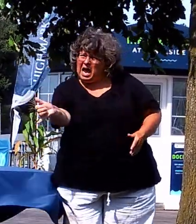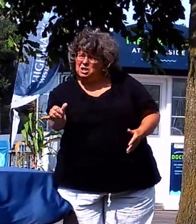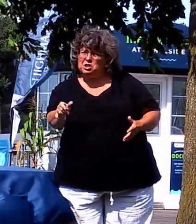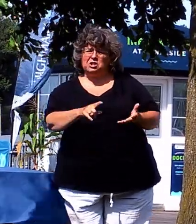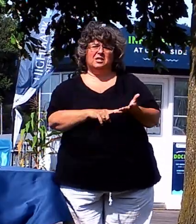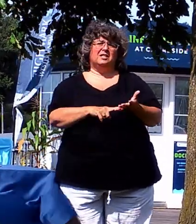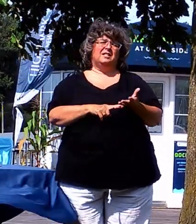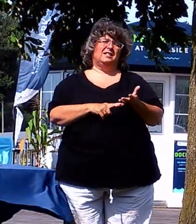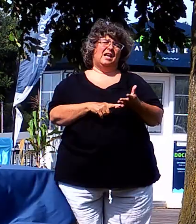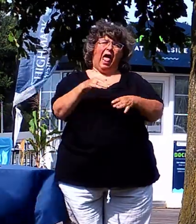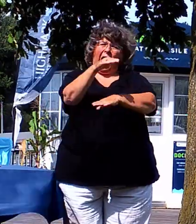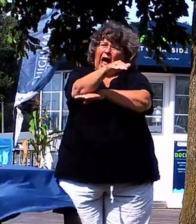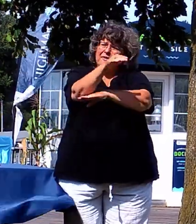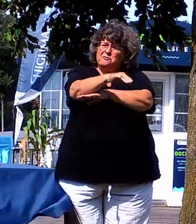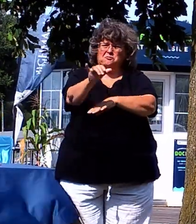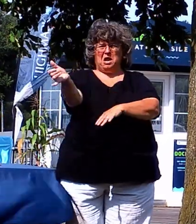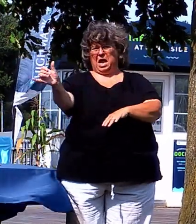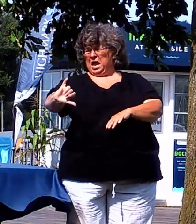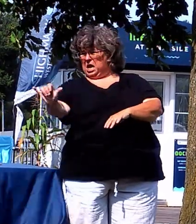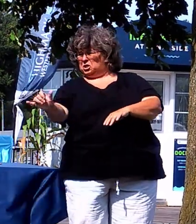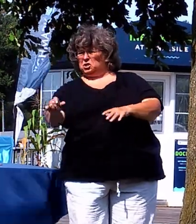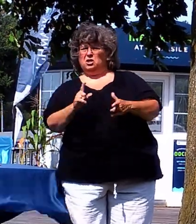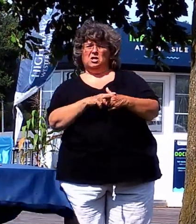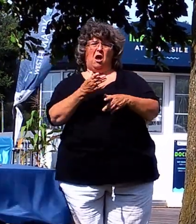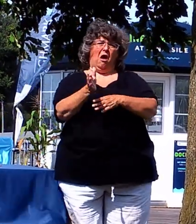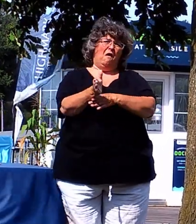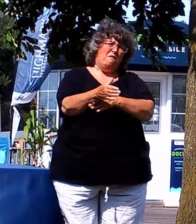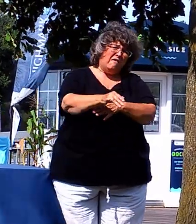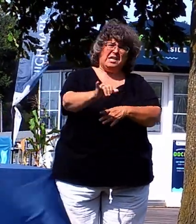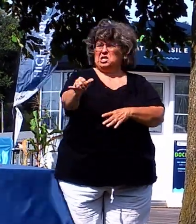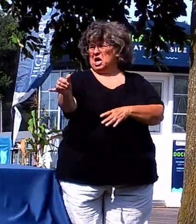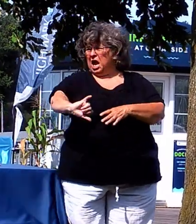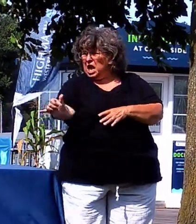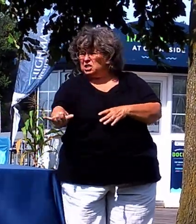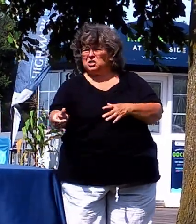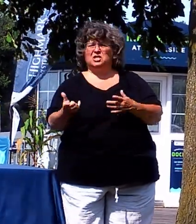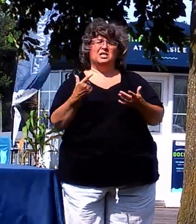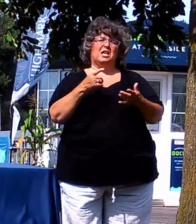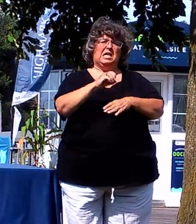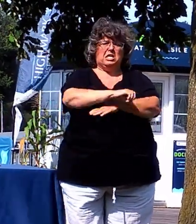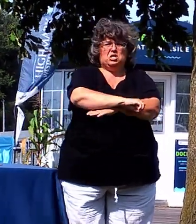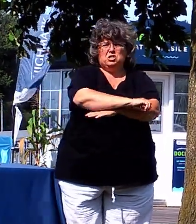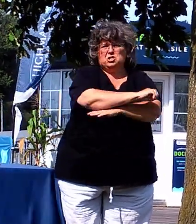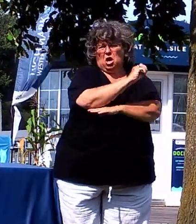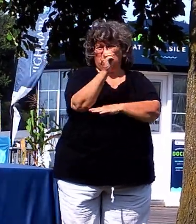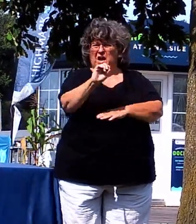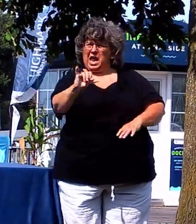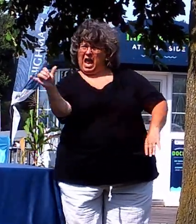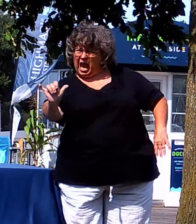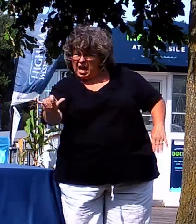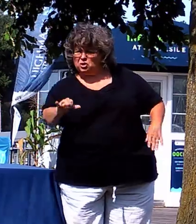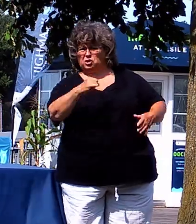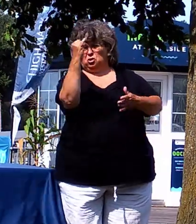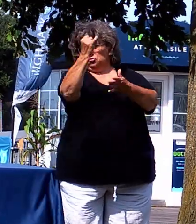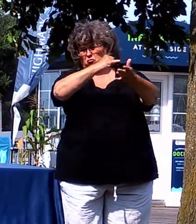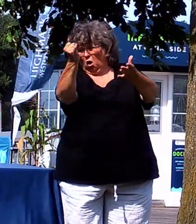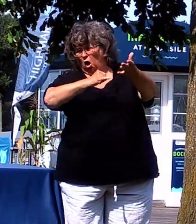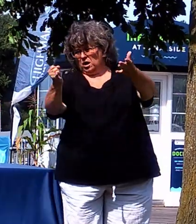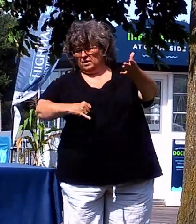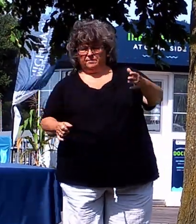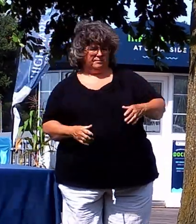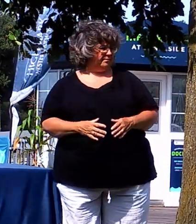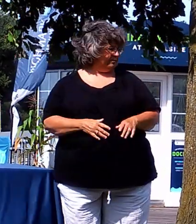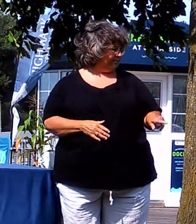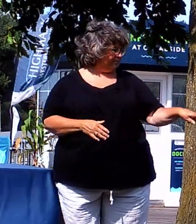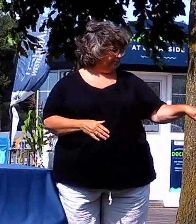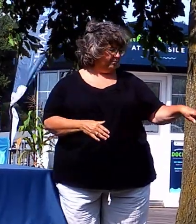drawings, afternoon-ish drawings, fish-ish drawings, sunrise-ish drawings. So we have on this other page